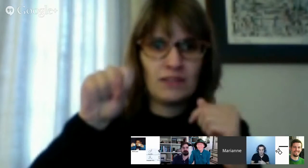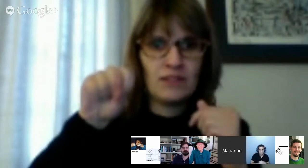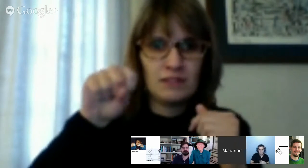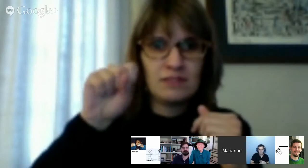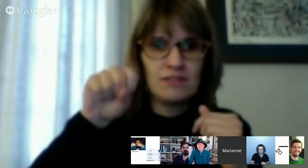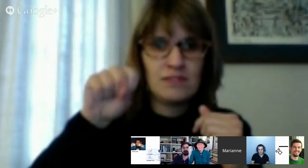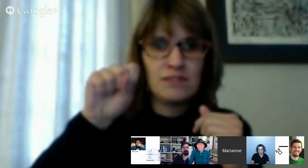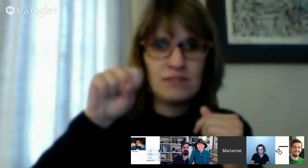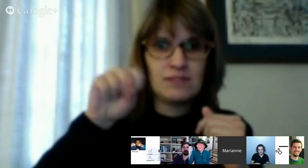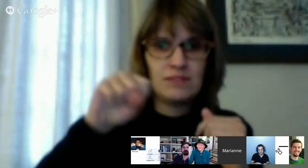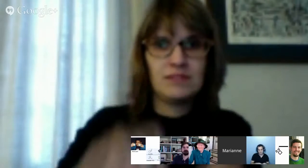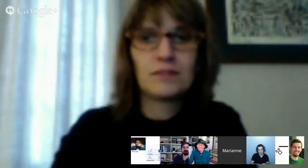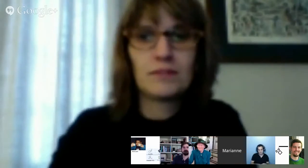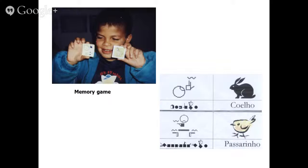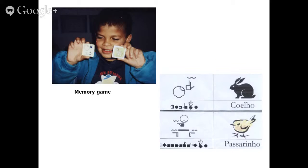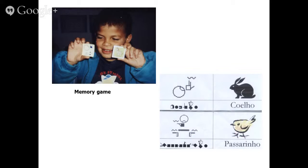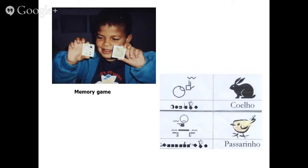Next slide, please.